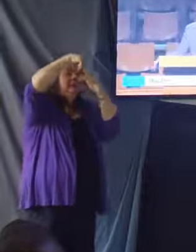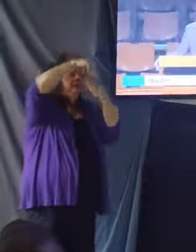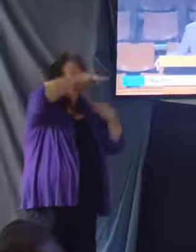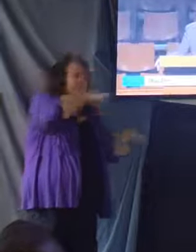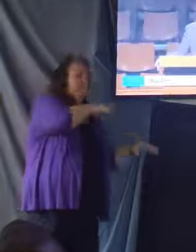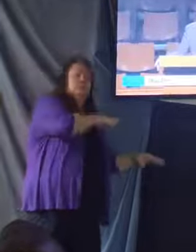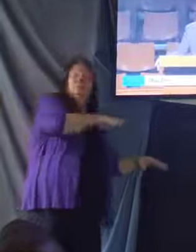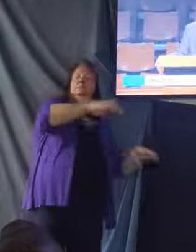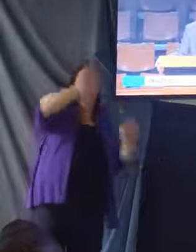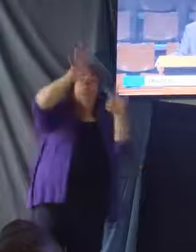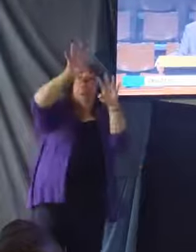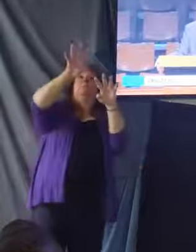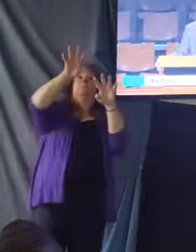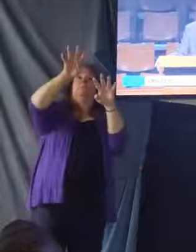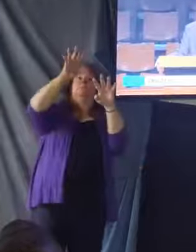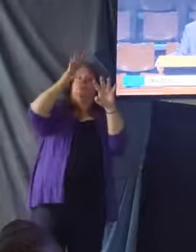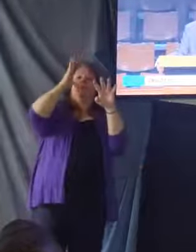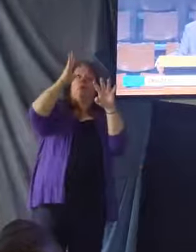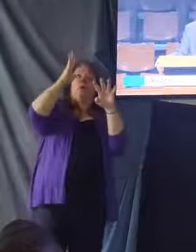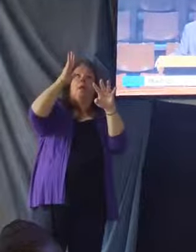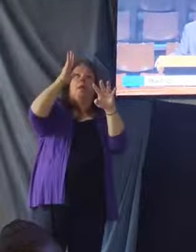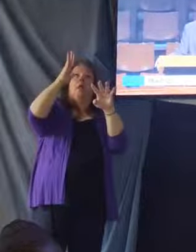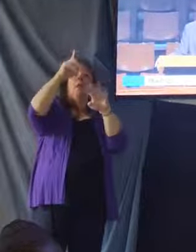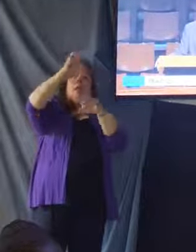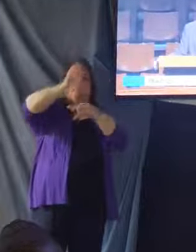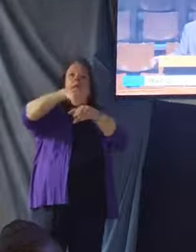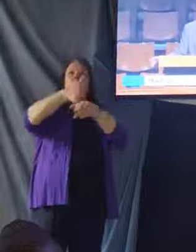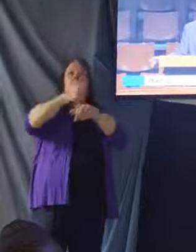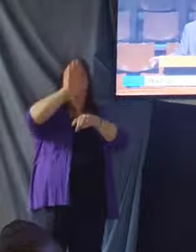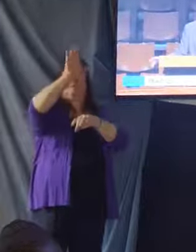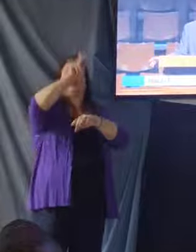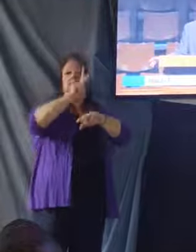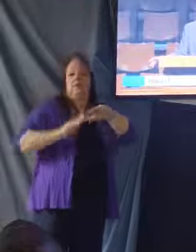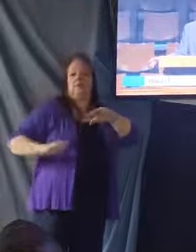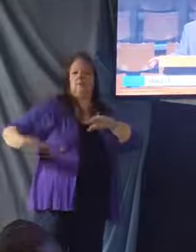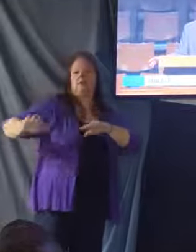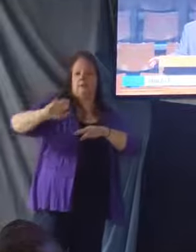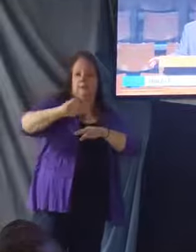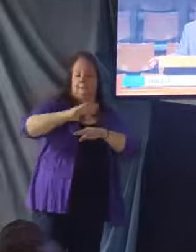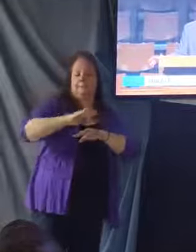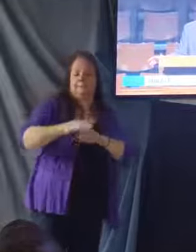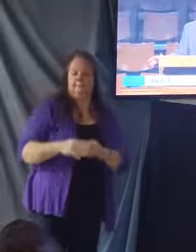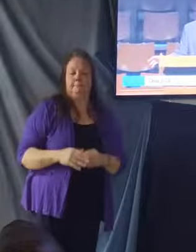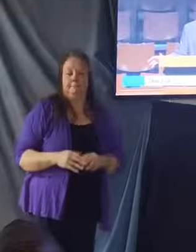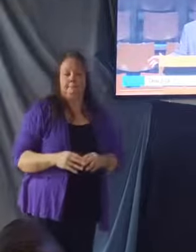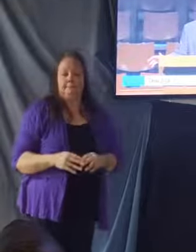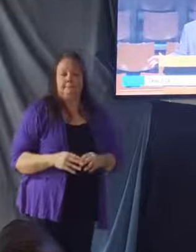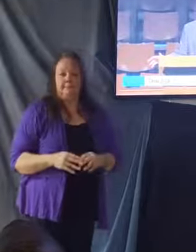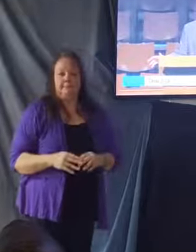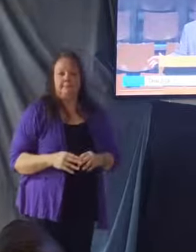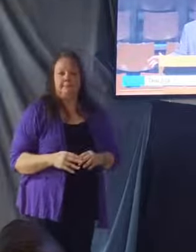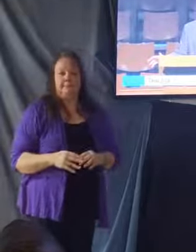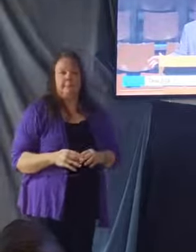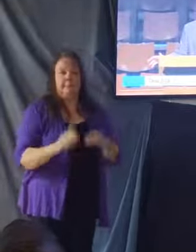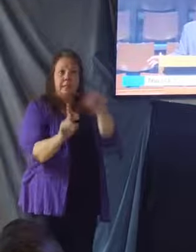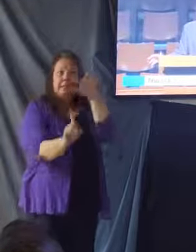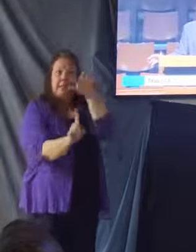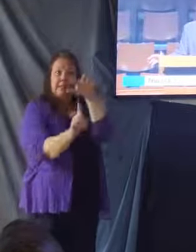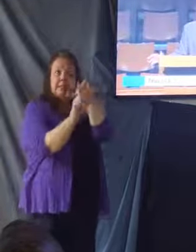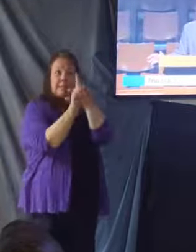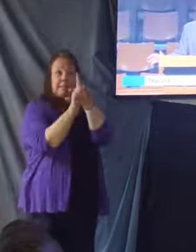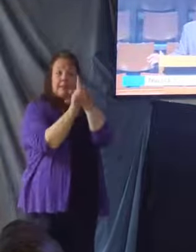see him as he comes to establish his kingdom. It's the appearing of